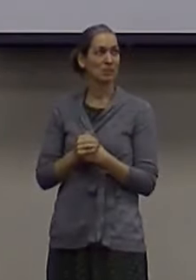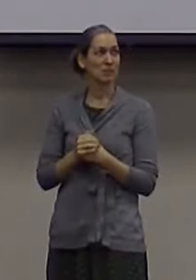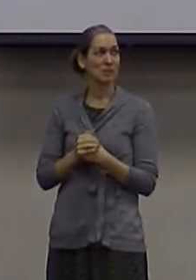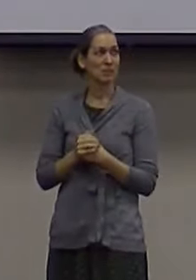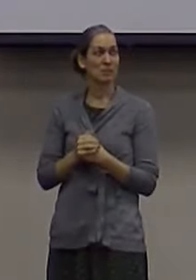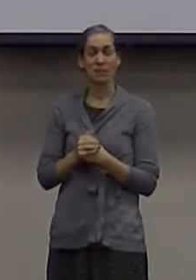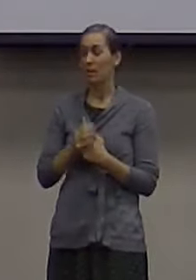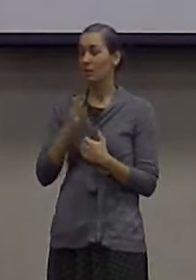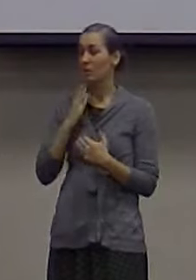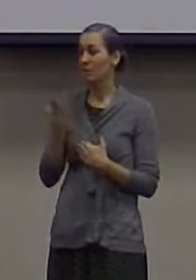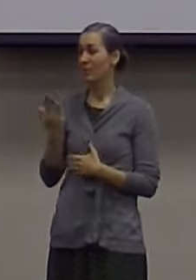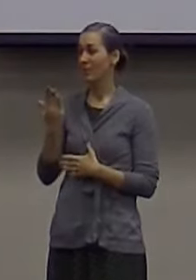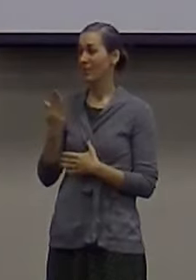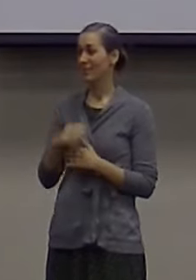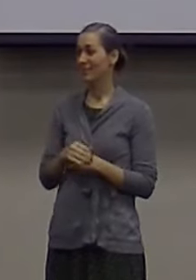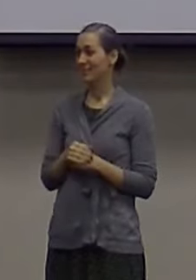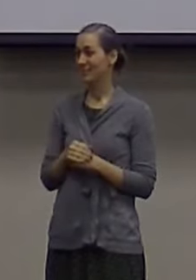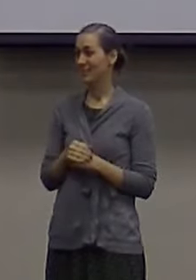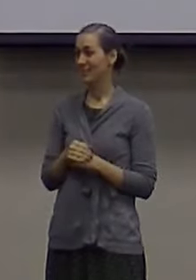Good morning.